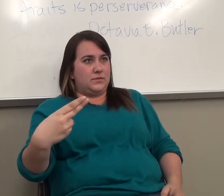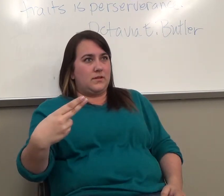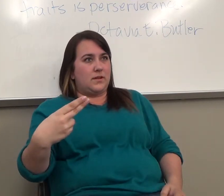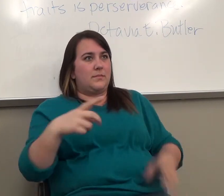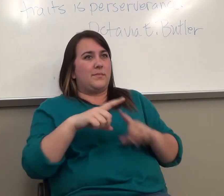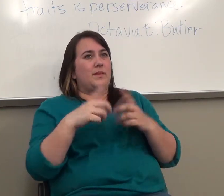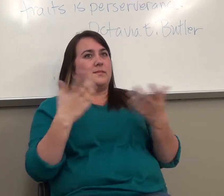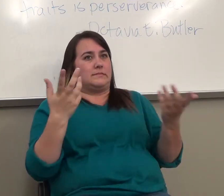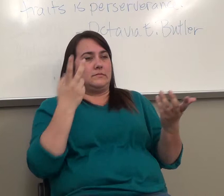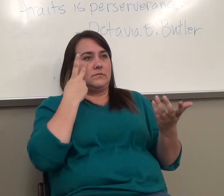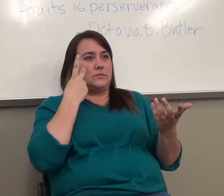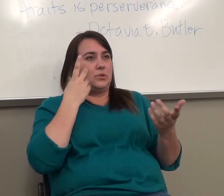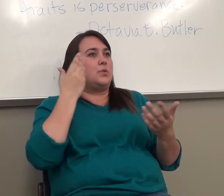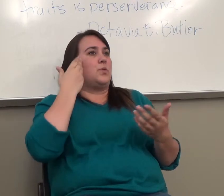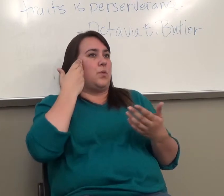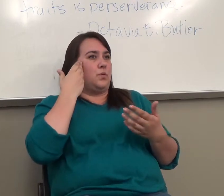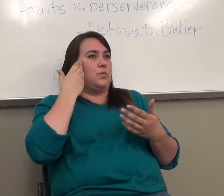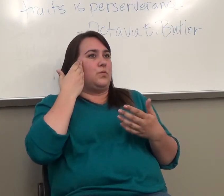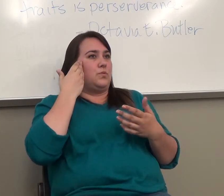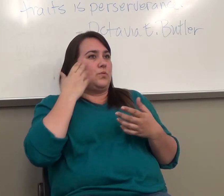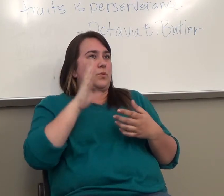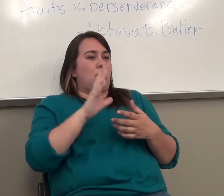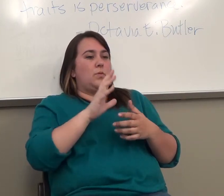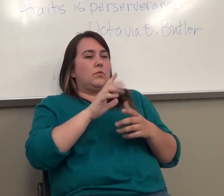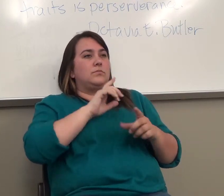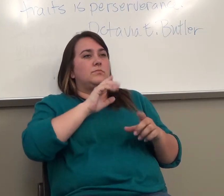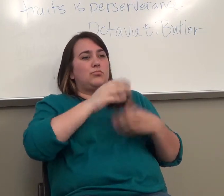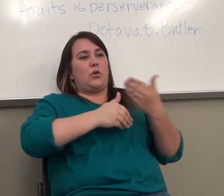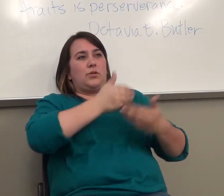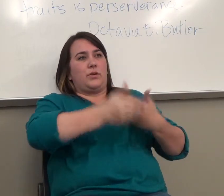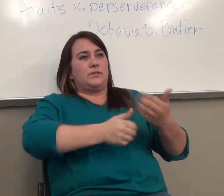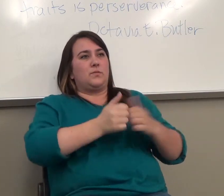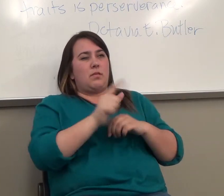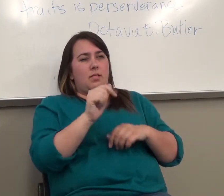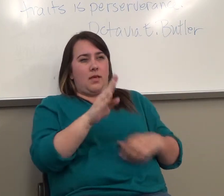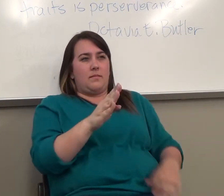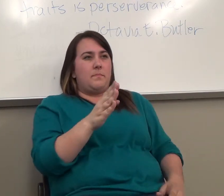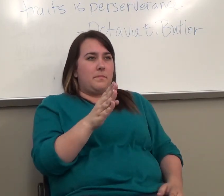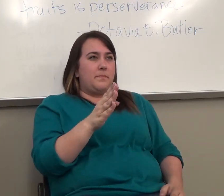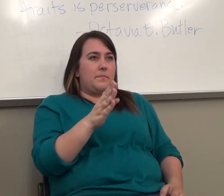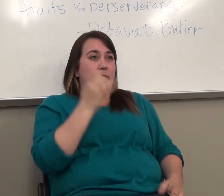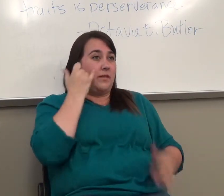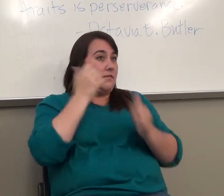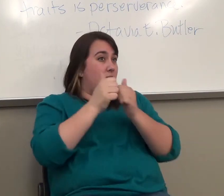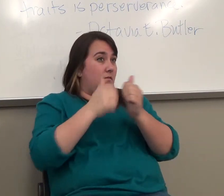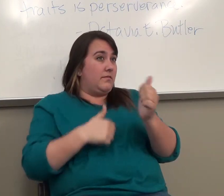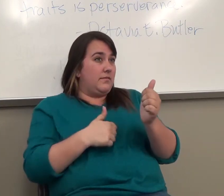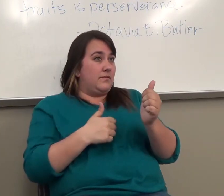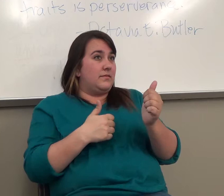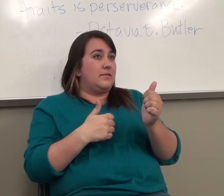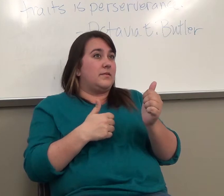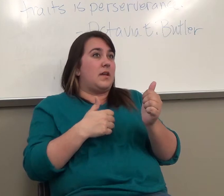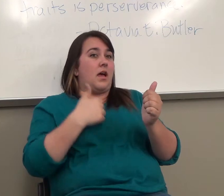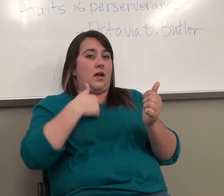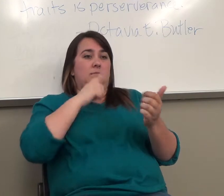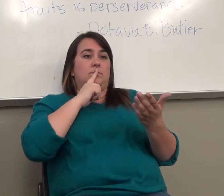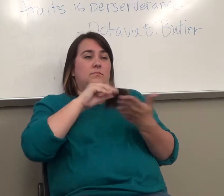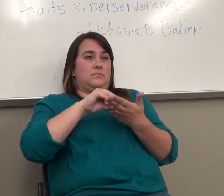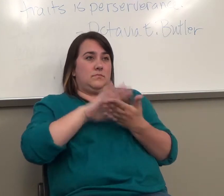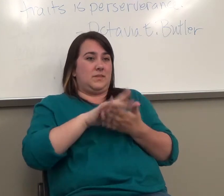people should know from last week. So that's not on here. That if you're behind in your lab, it doesn't